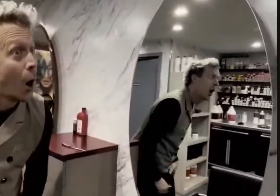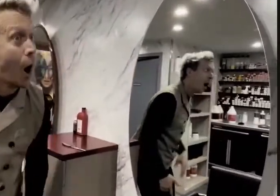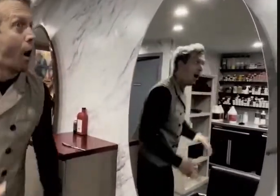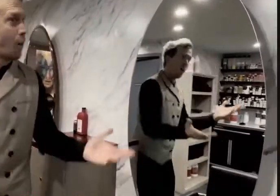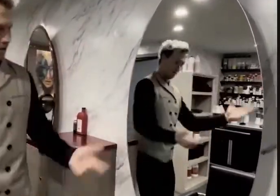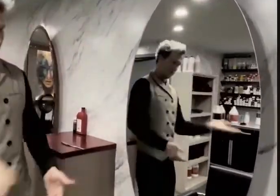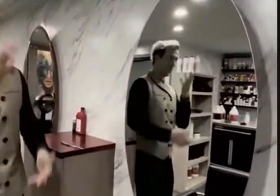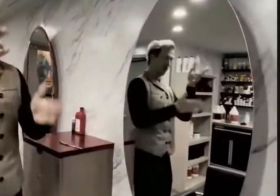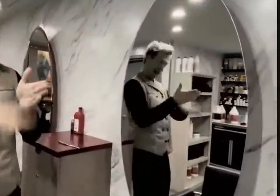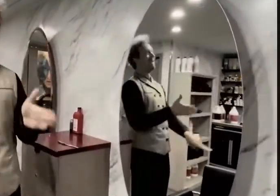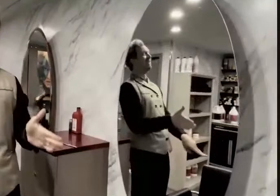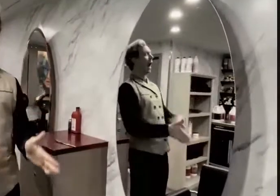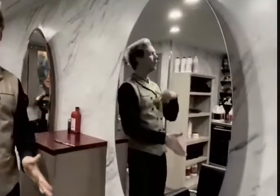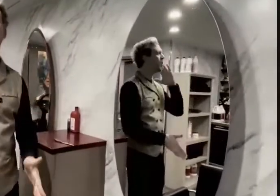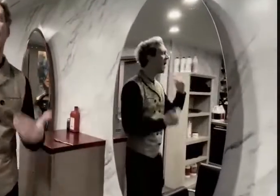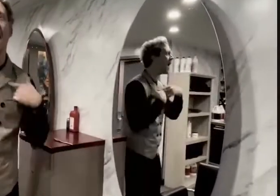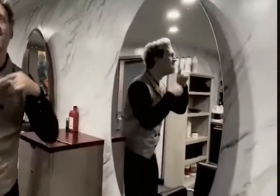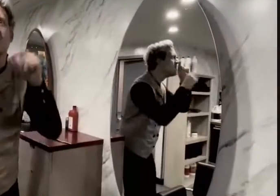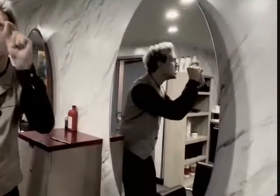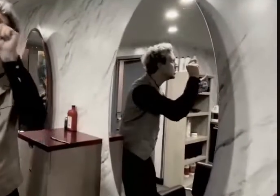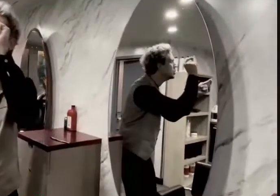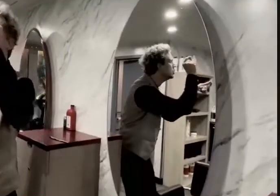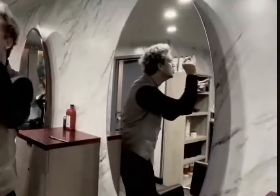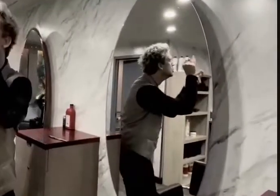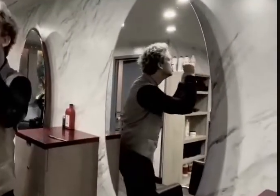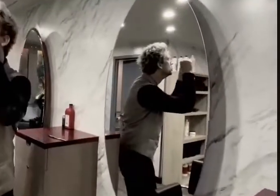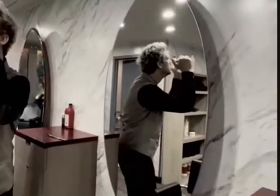too, sir, welcome to the grave. I will have